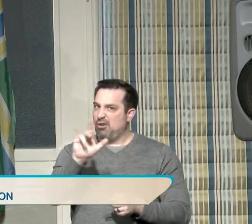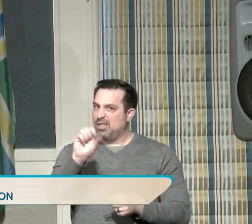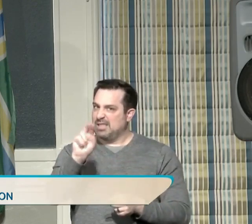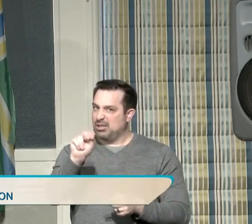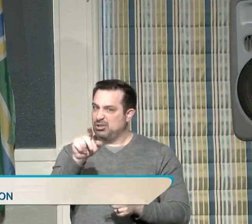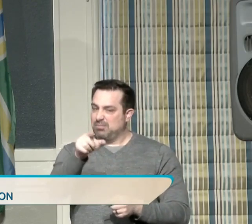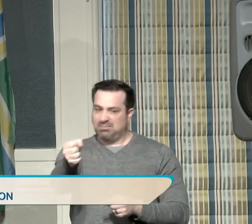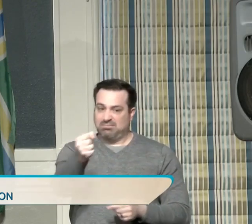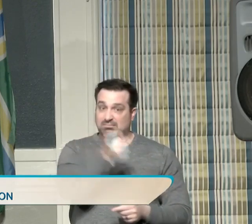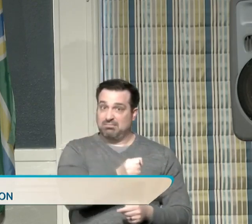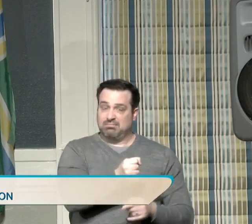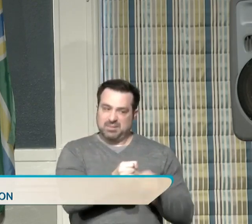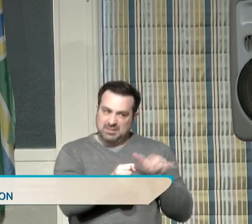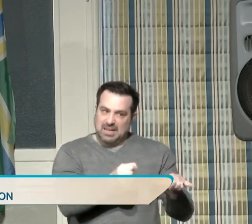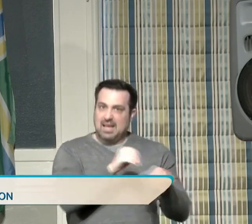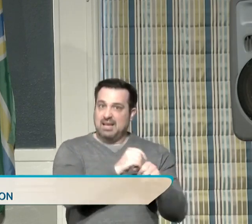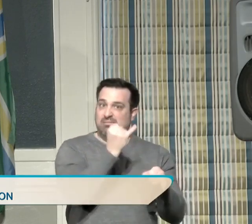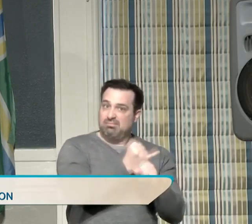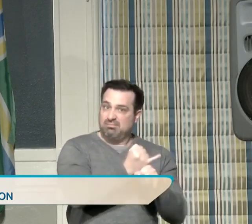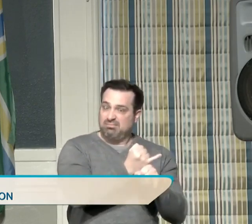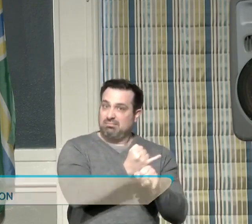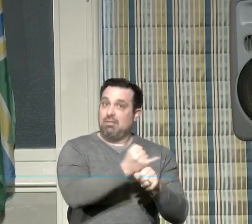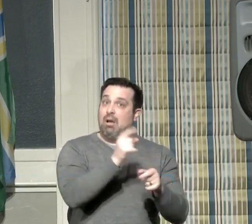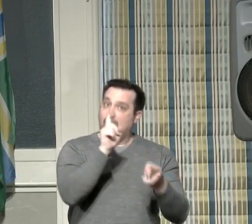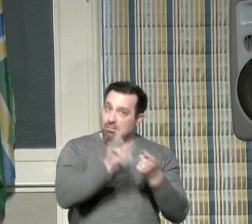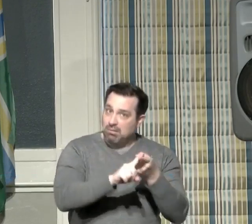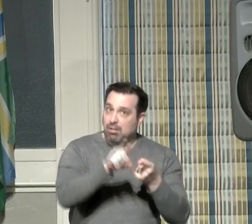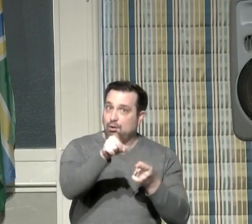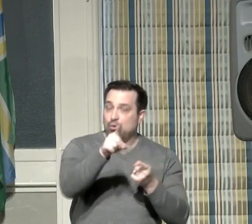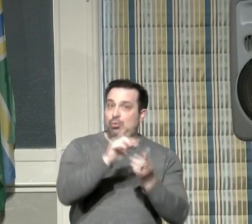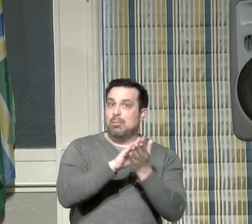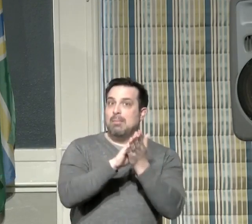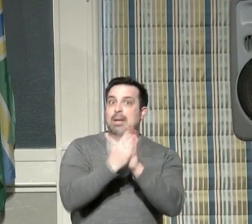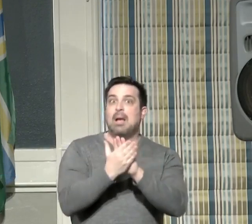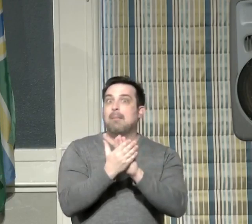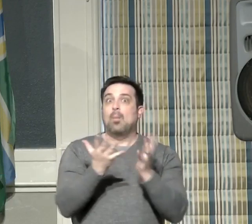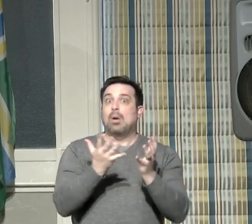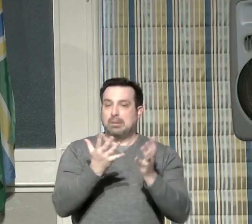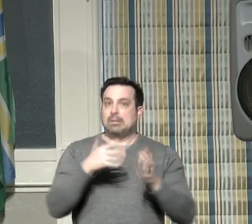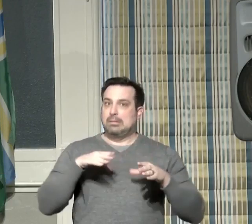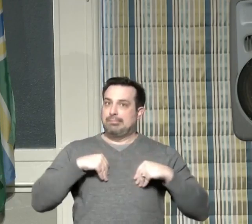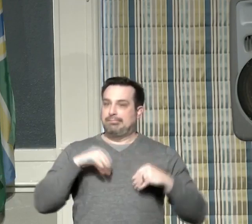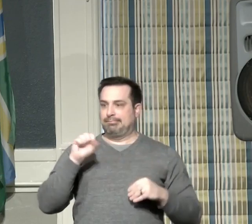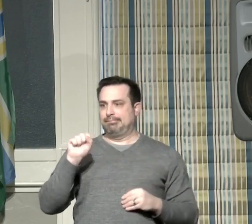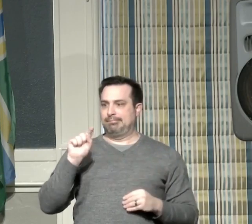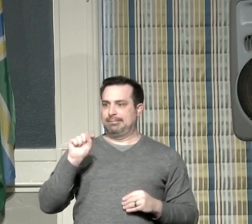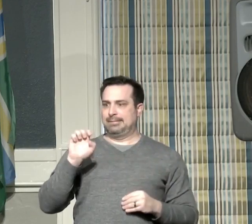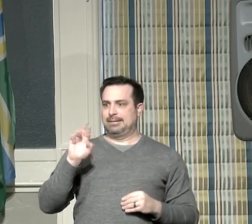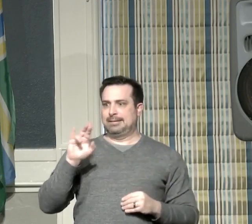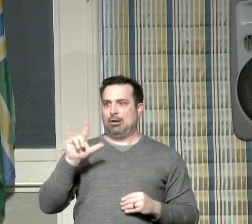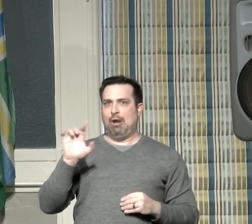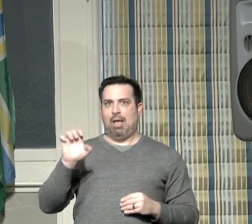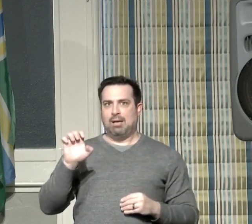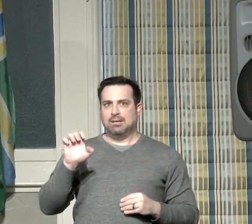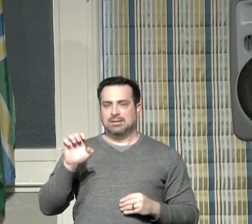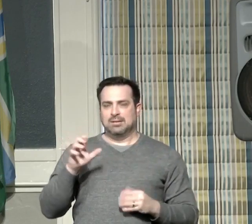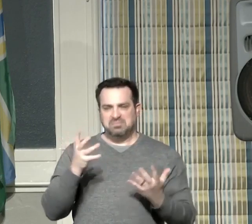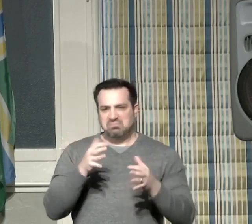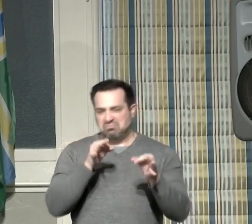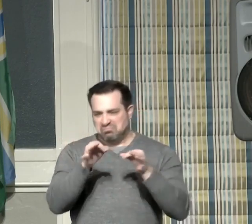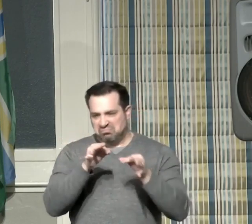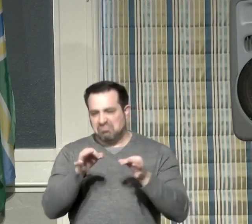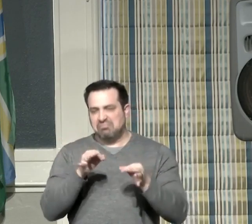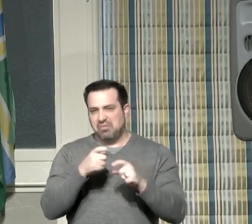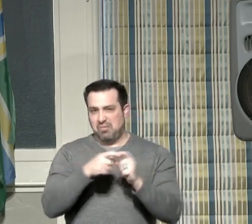unless you agreed to be sterilized. Okay, here is the description right out of